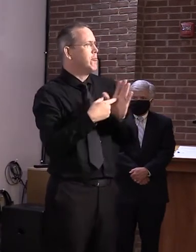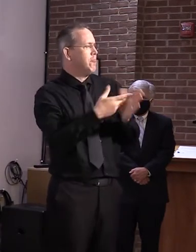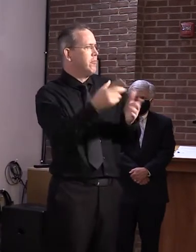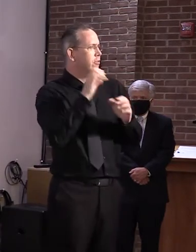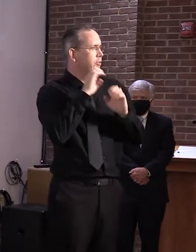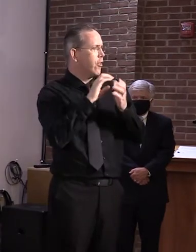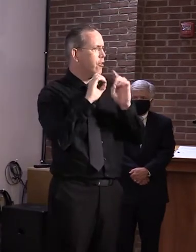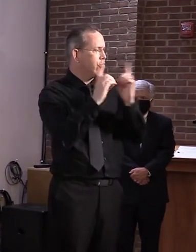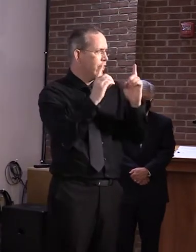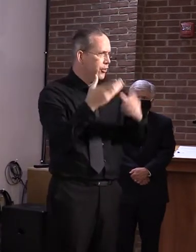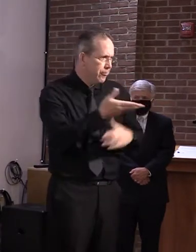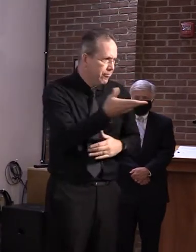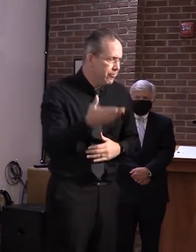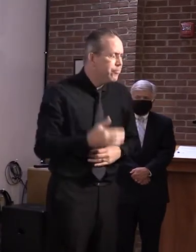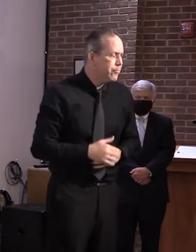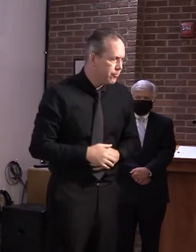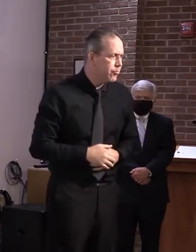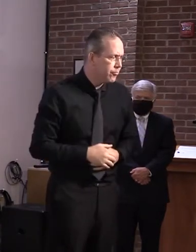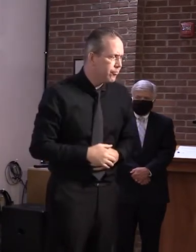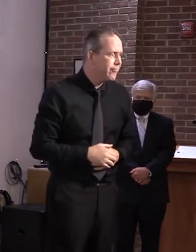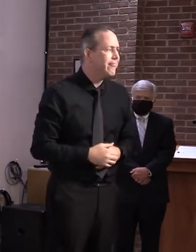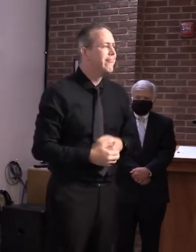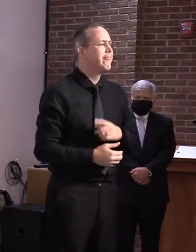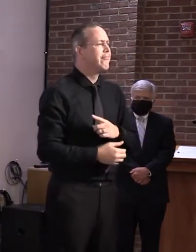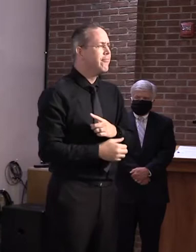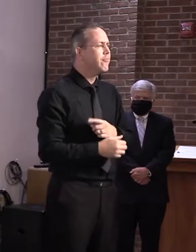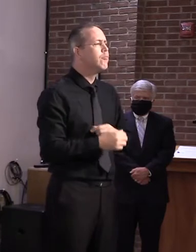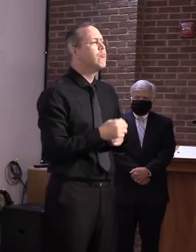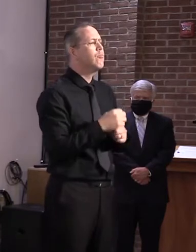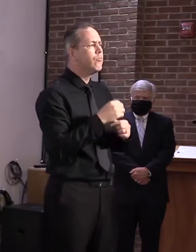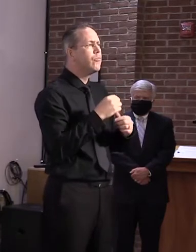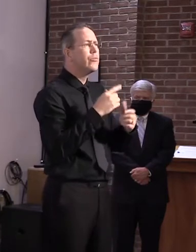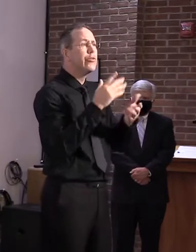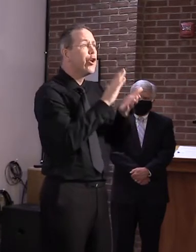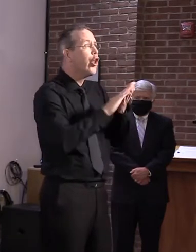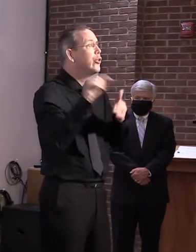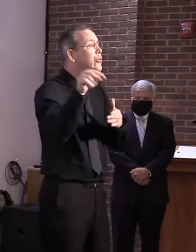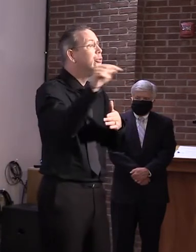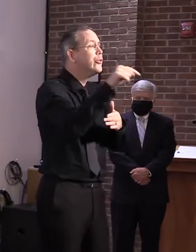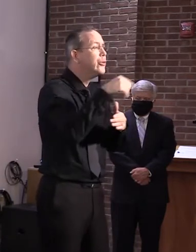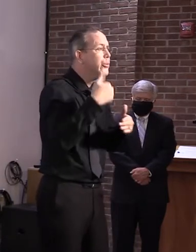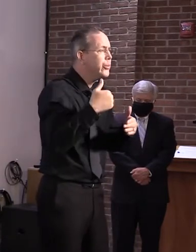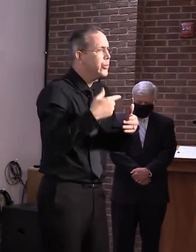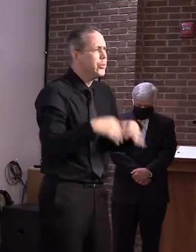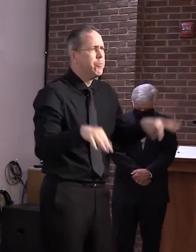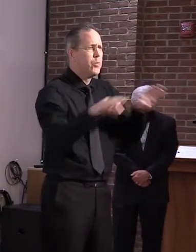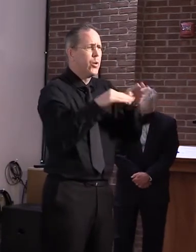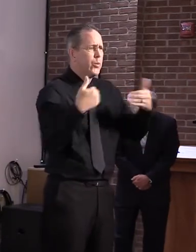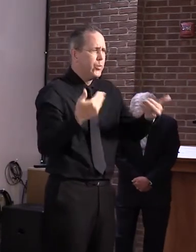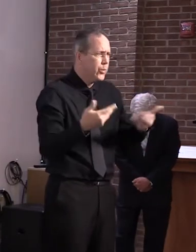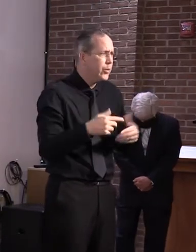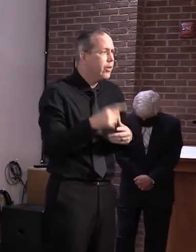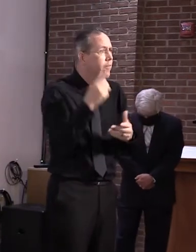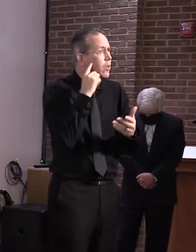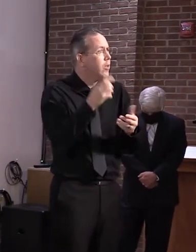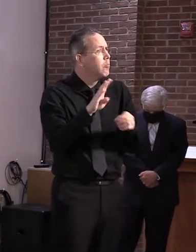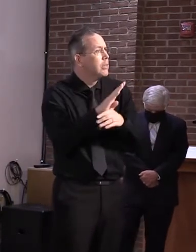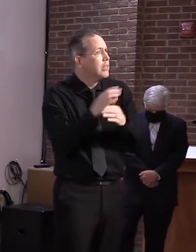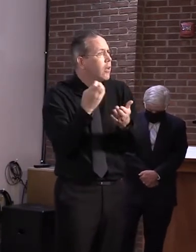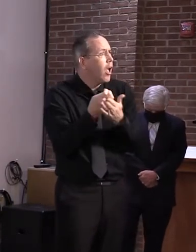So higher ed institutions are an important component of the Vermont economy, the workforce development